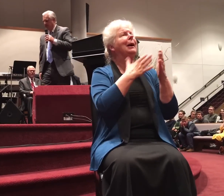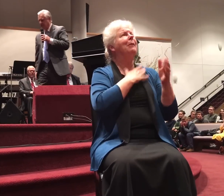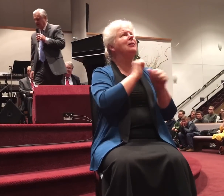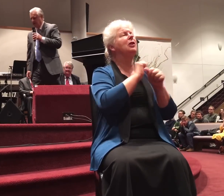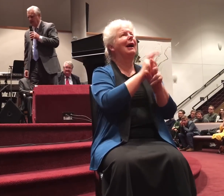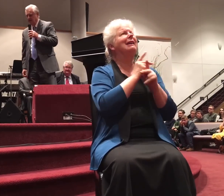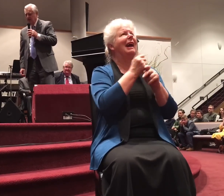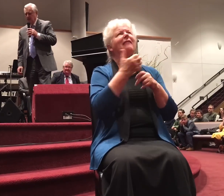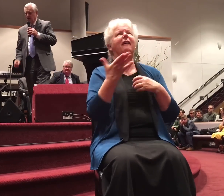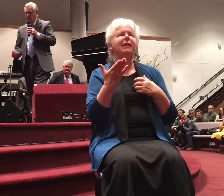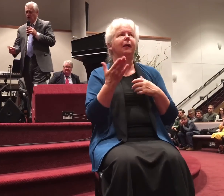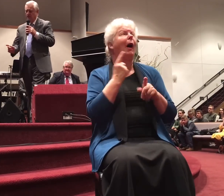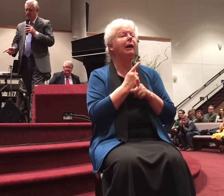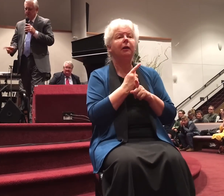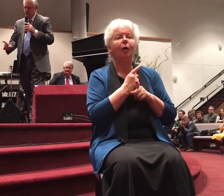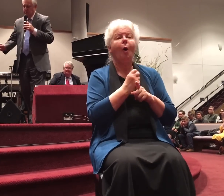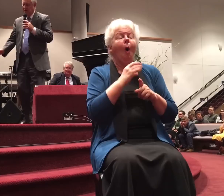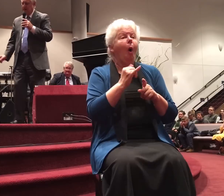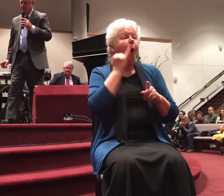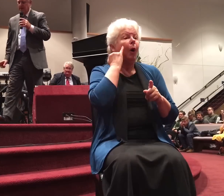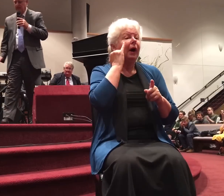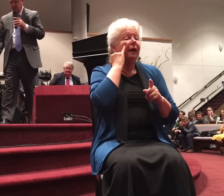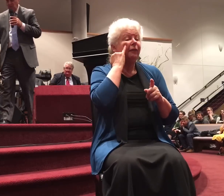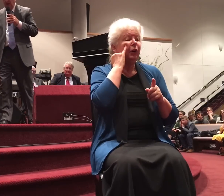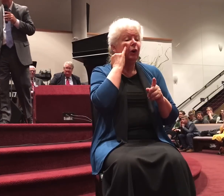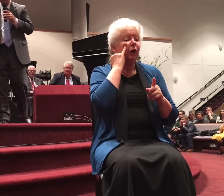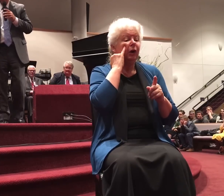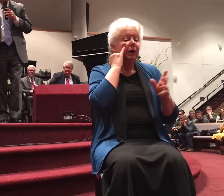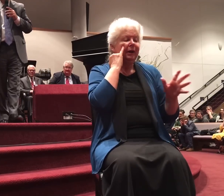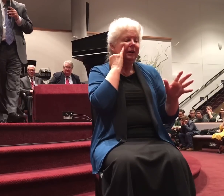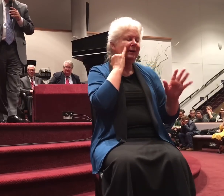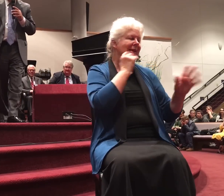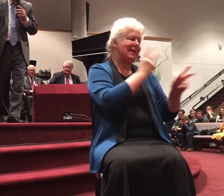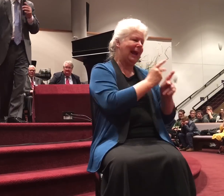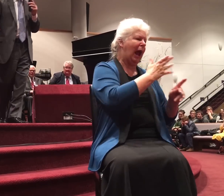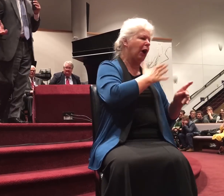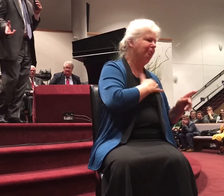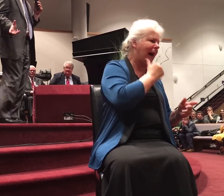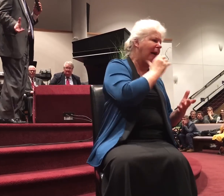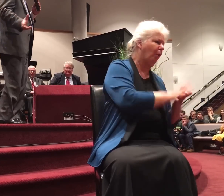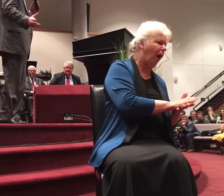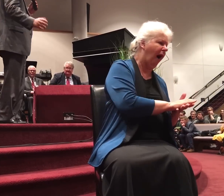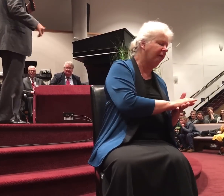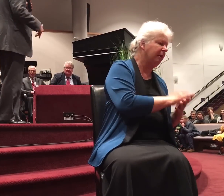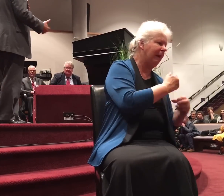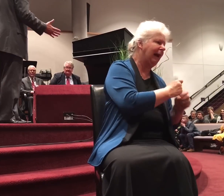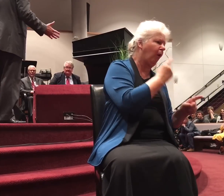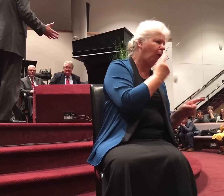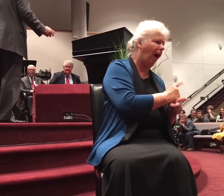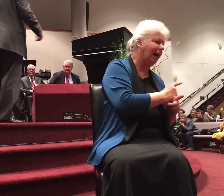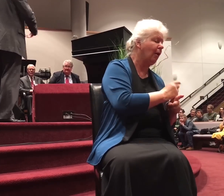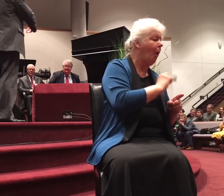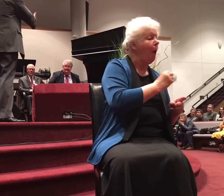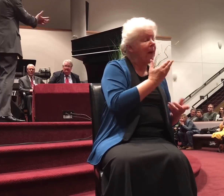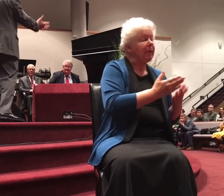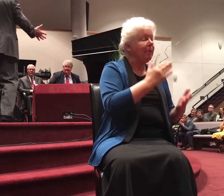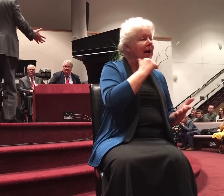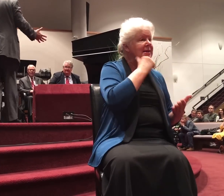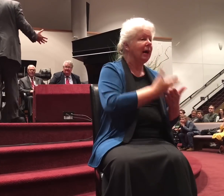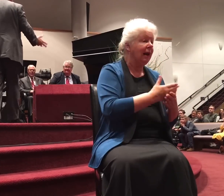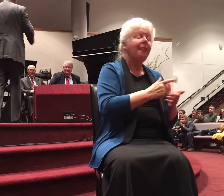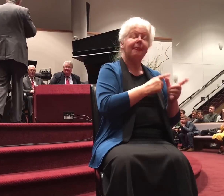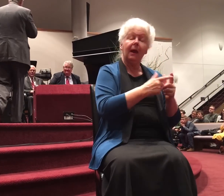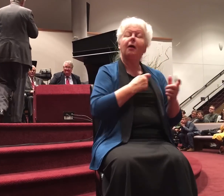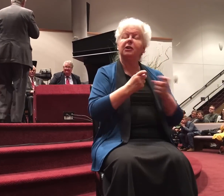take care of everything. Lord, if you'll just straighten out my wife or my husband or my son, then I can handle it from